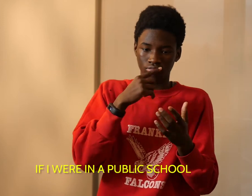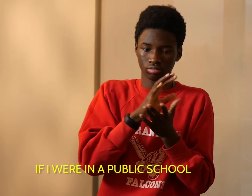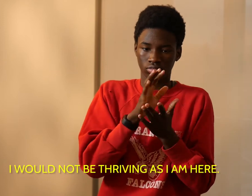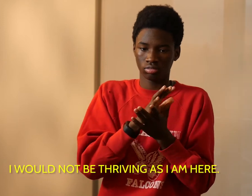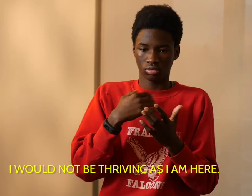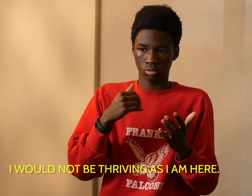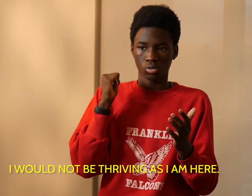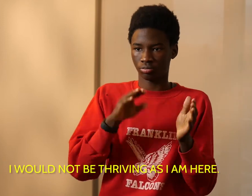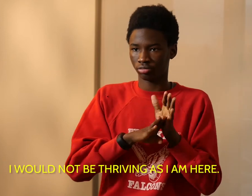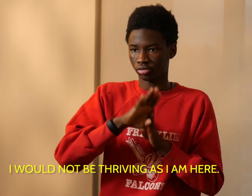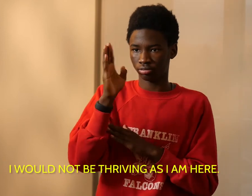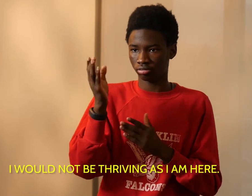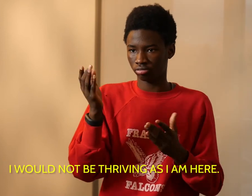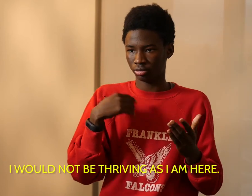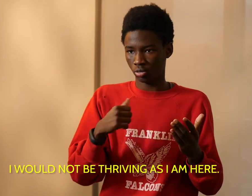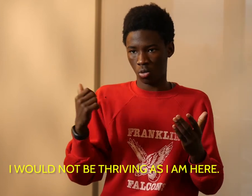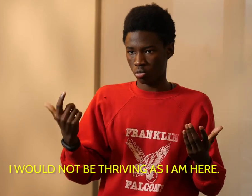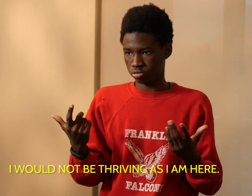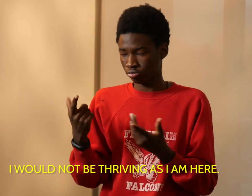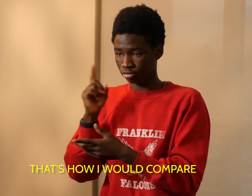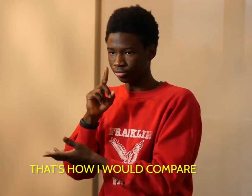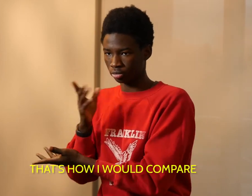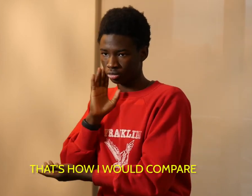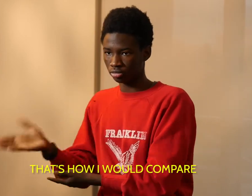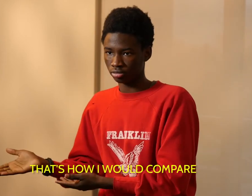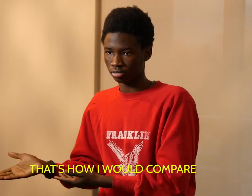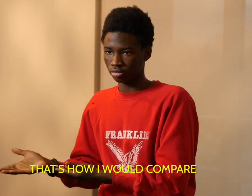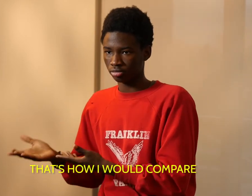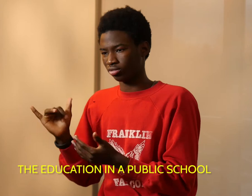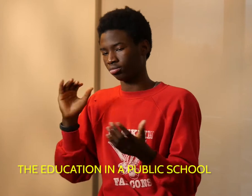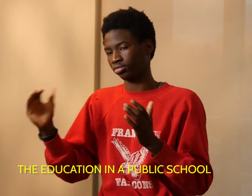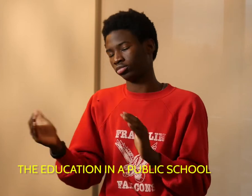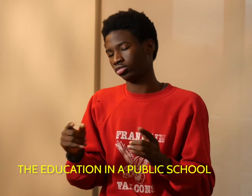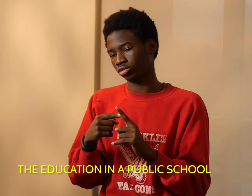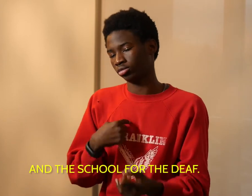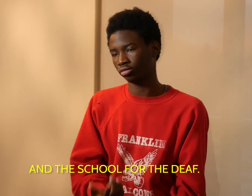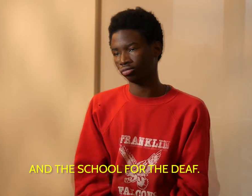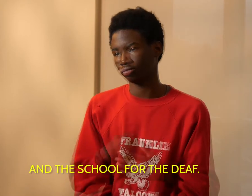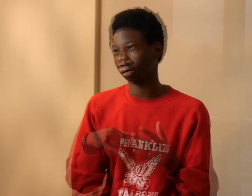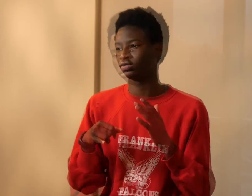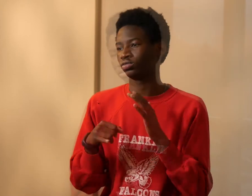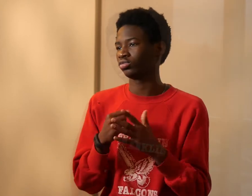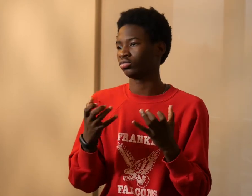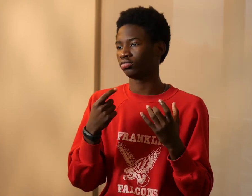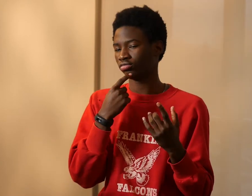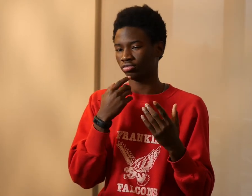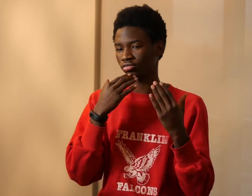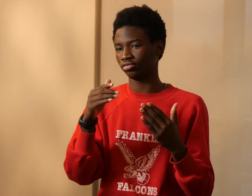I would not be thriving as I am here. That's how I would compare an education in a public school and a School for the Deaf. I